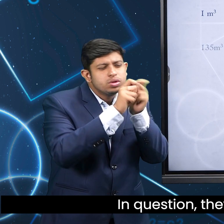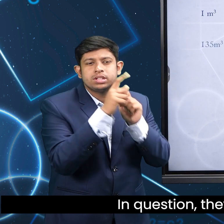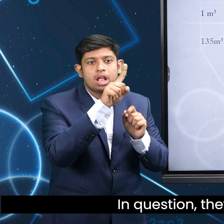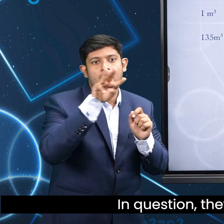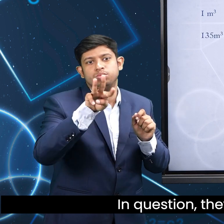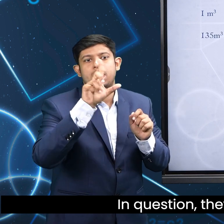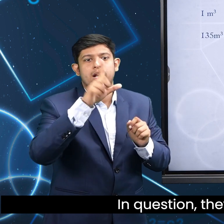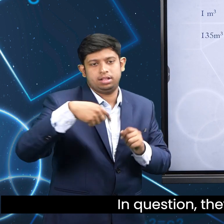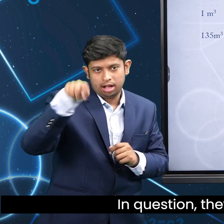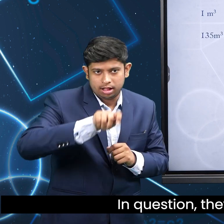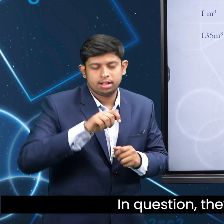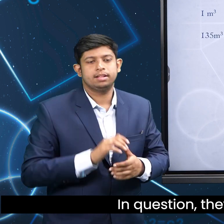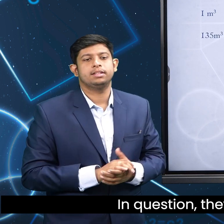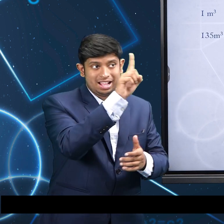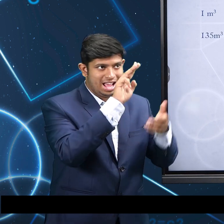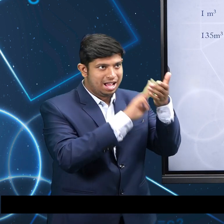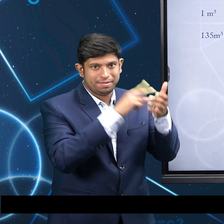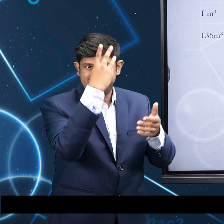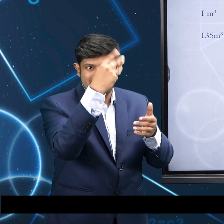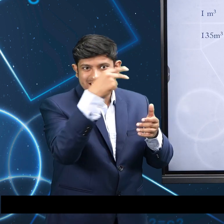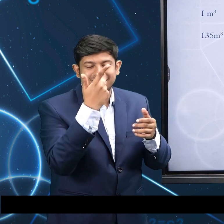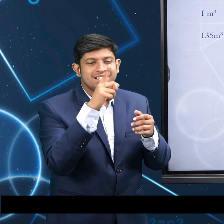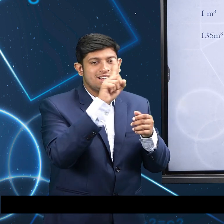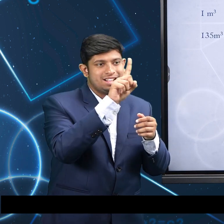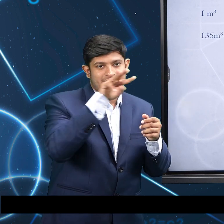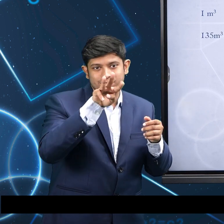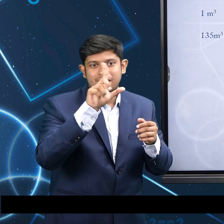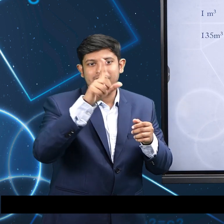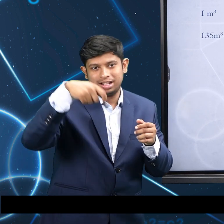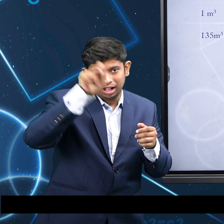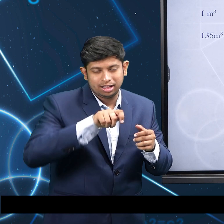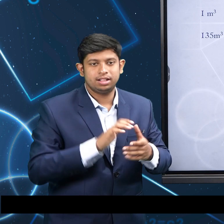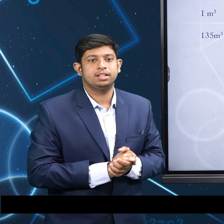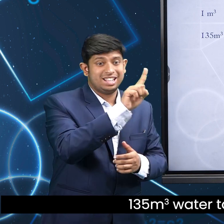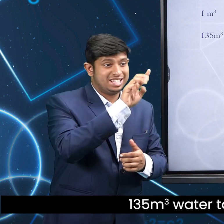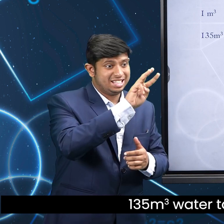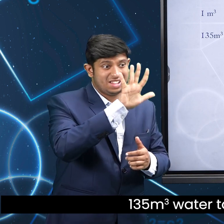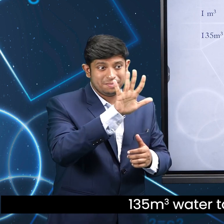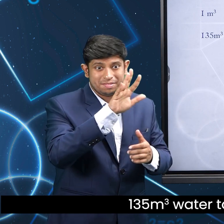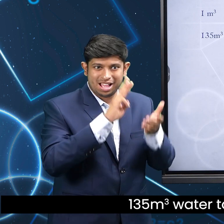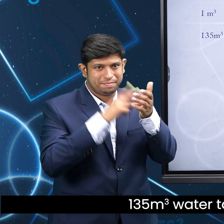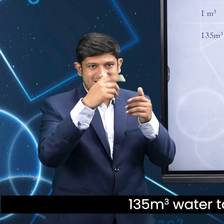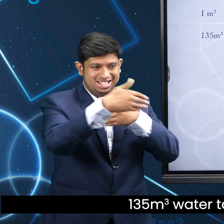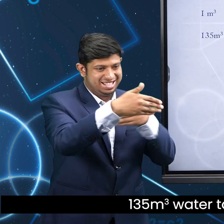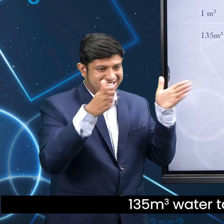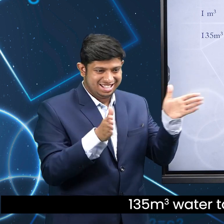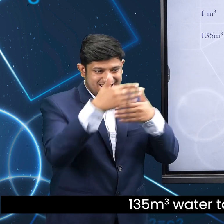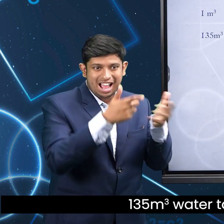to 1000 liters. 1 meter cube is equal to 1000 liters. 135 meter cube water tank can